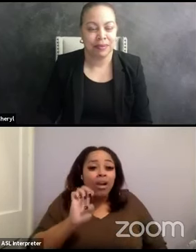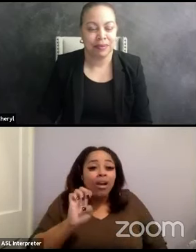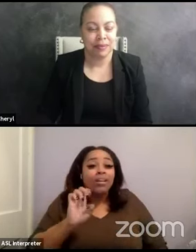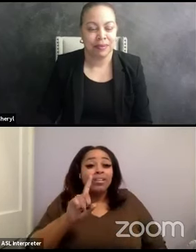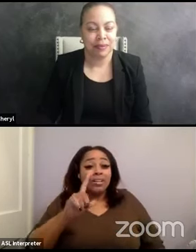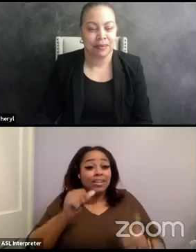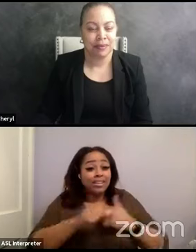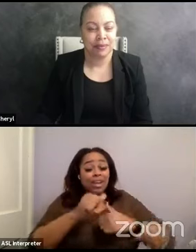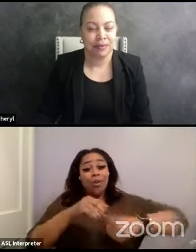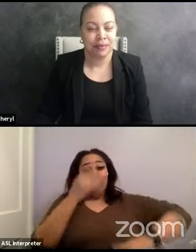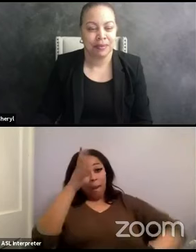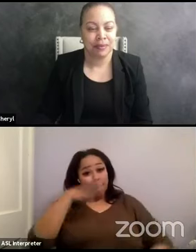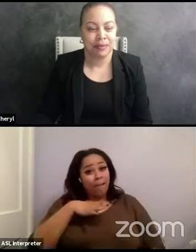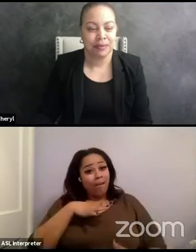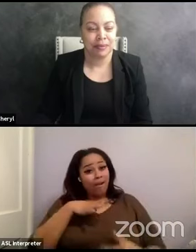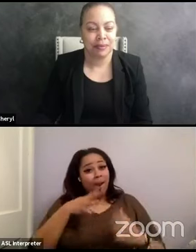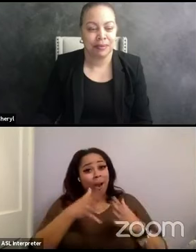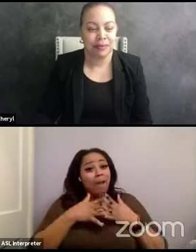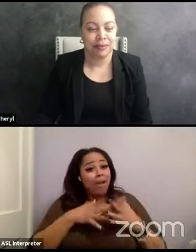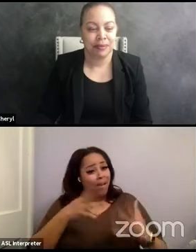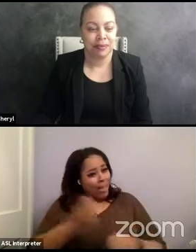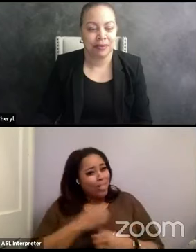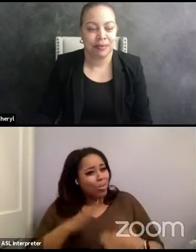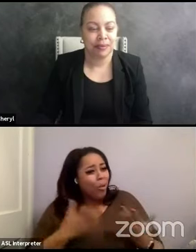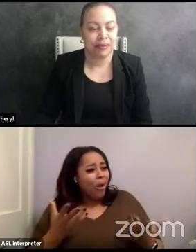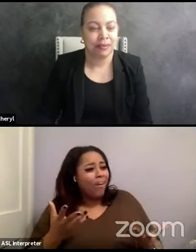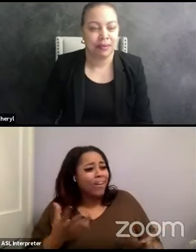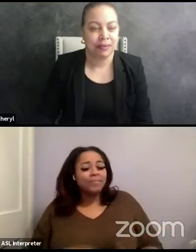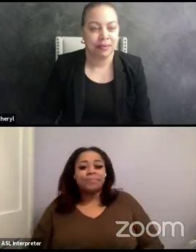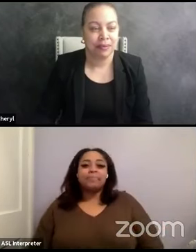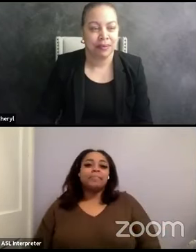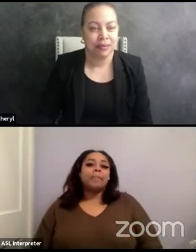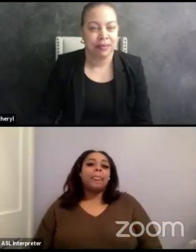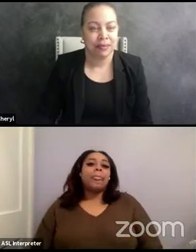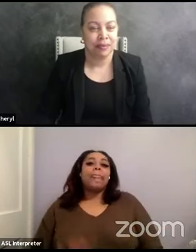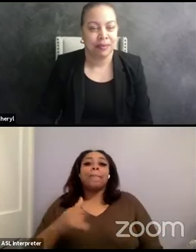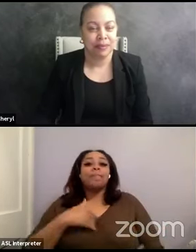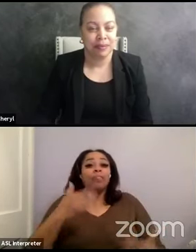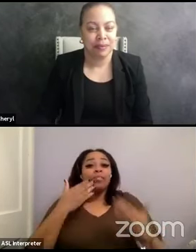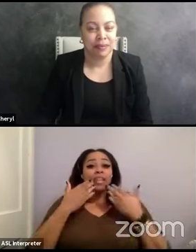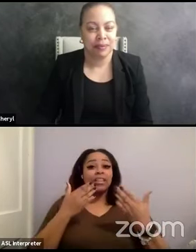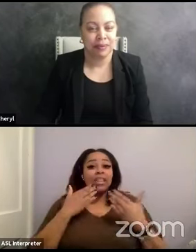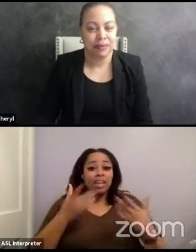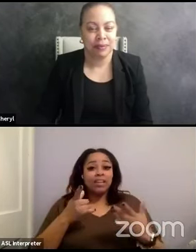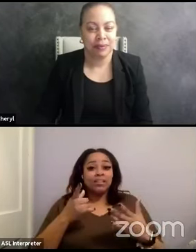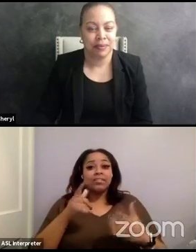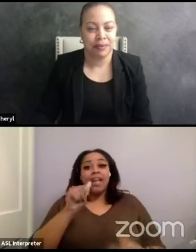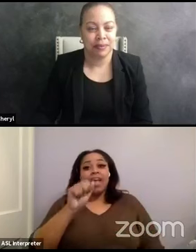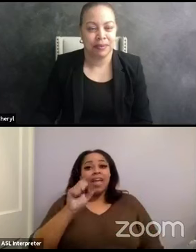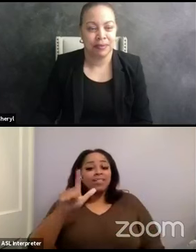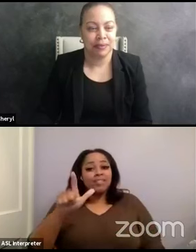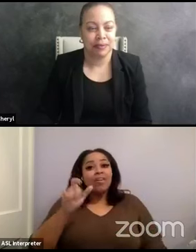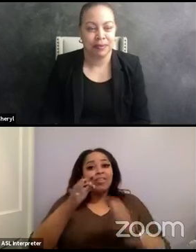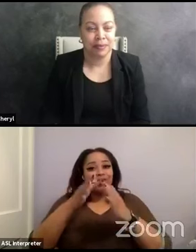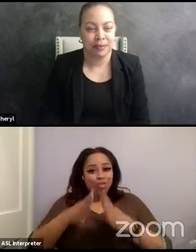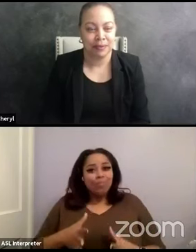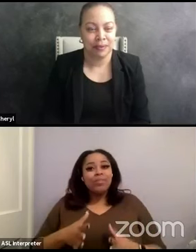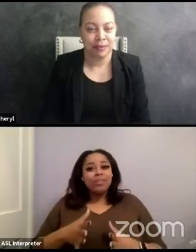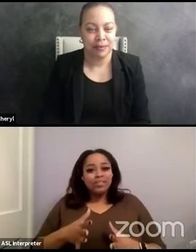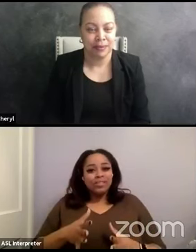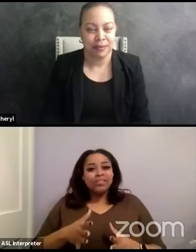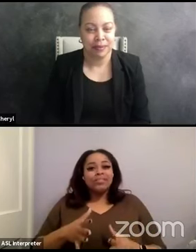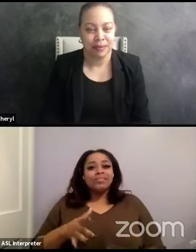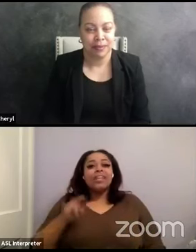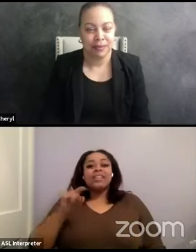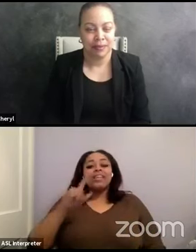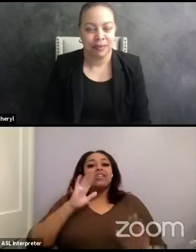Male America. Cop the book. I also like to thank our American Sign Language interpreters. This is